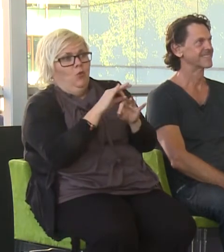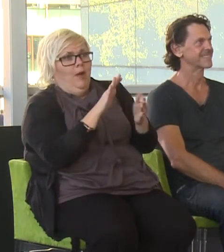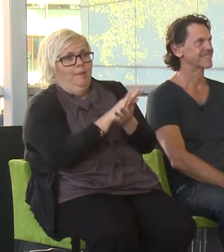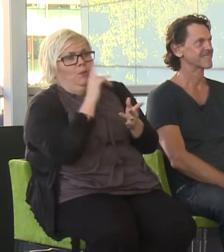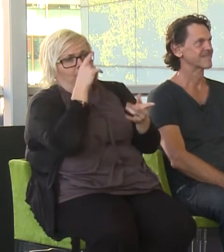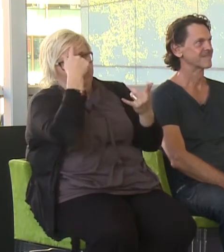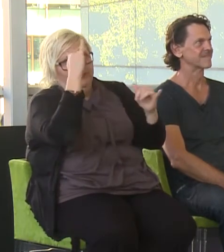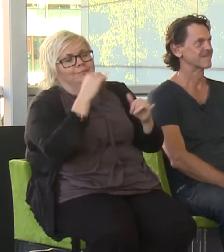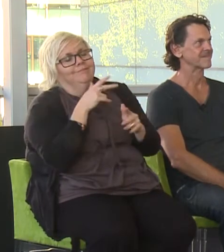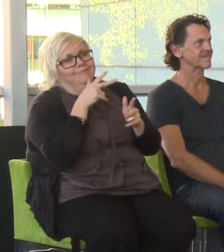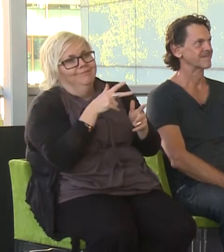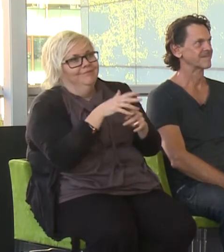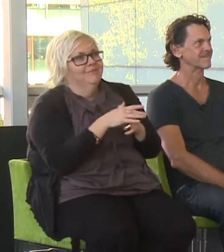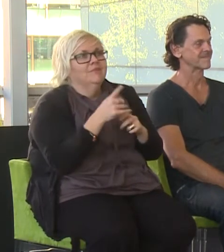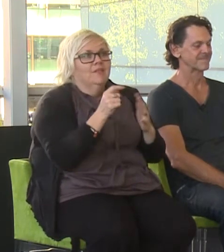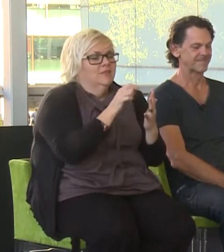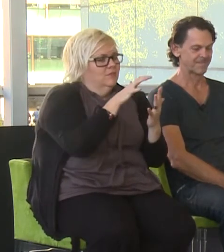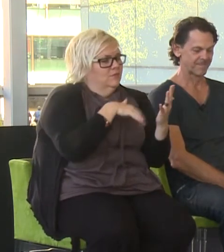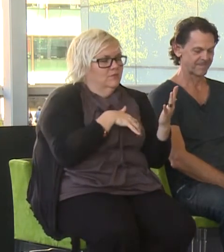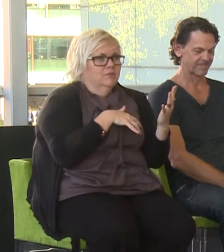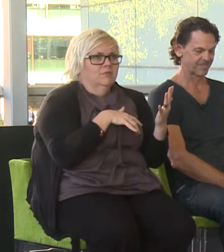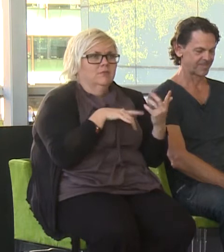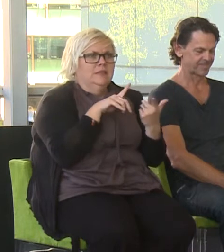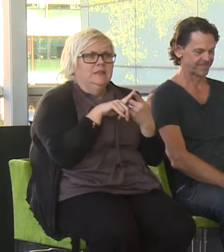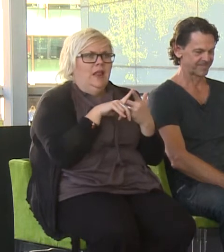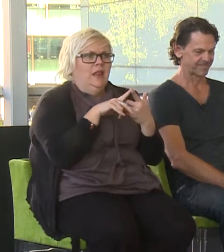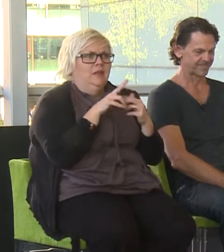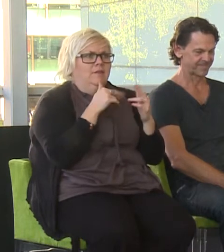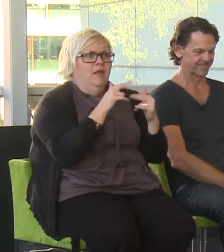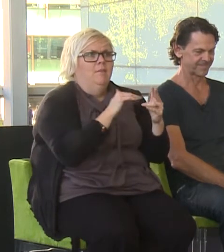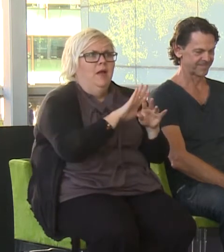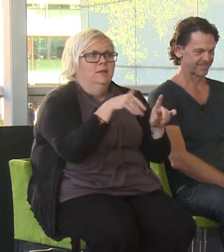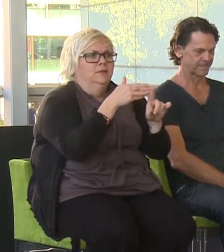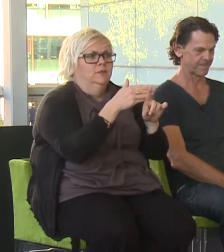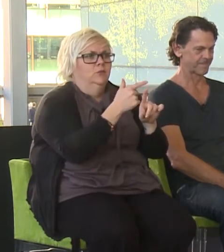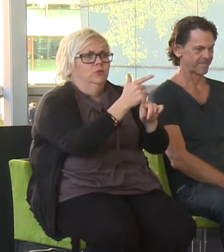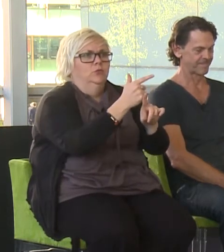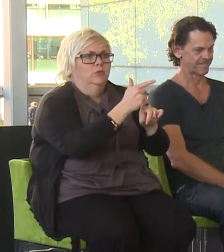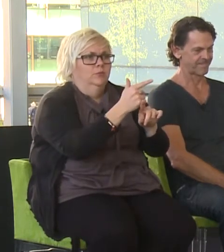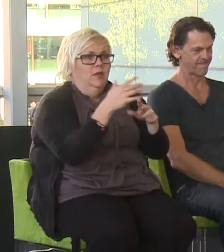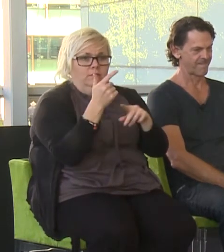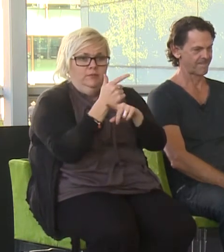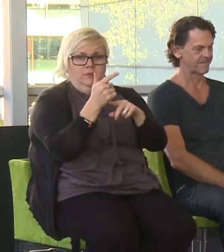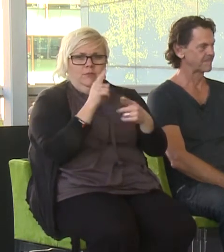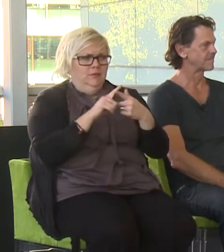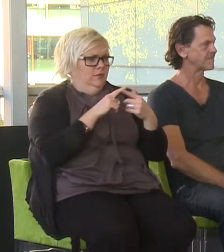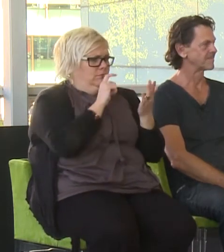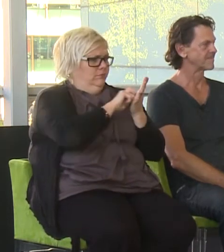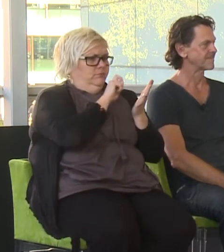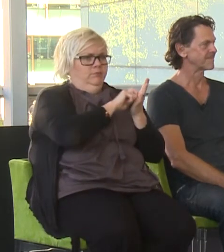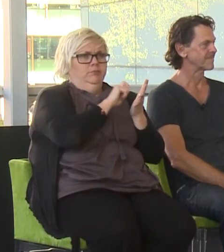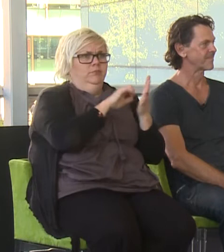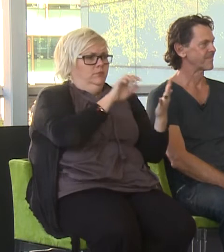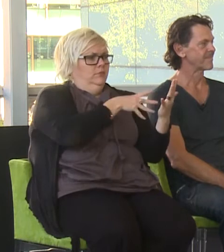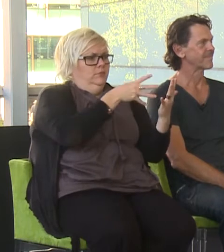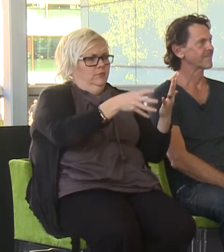Now, you have a script that you may be surprised is still being developed right up to the day of shooting. You have a shooting schedule that